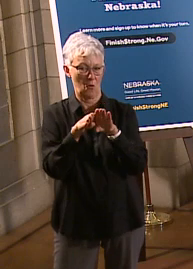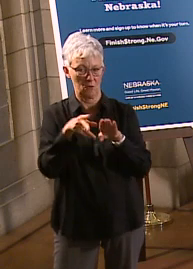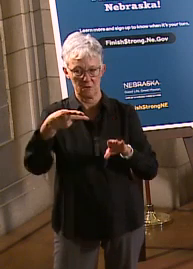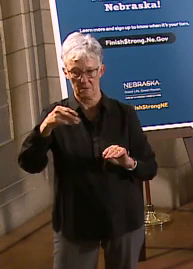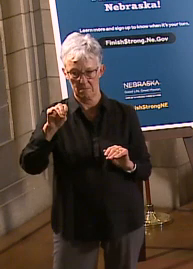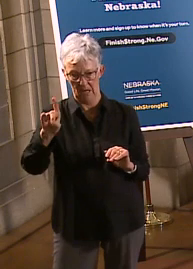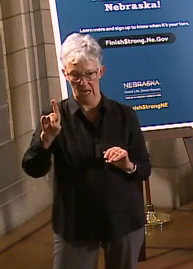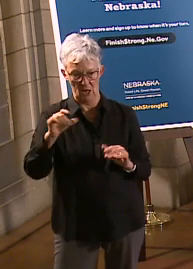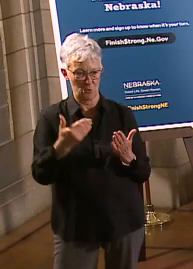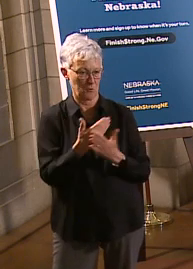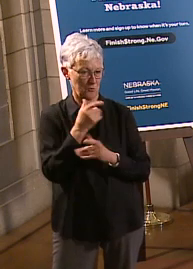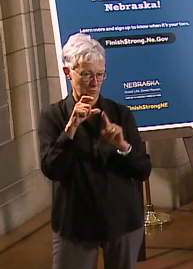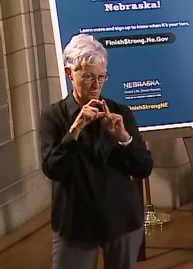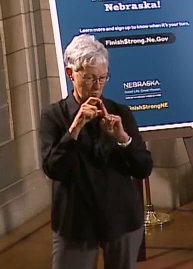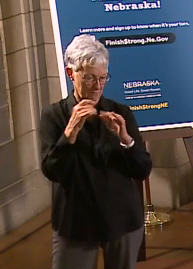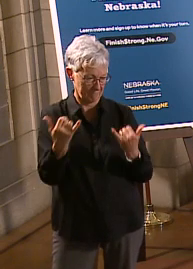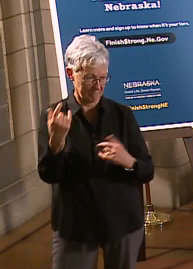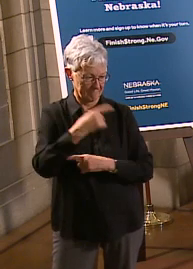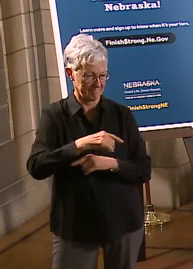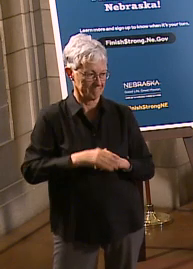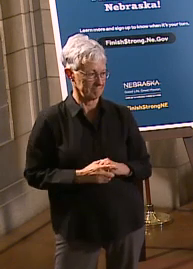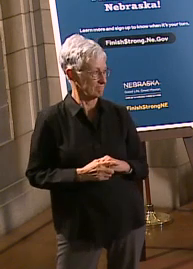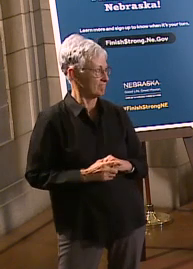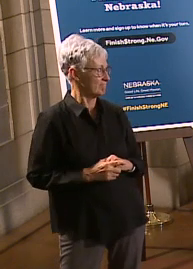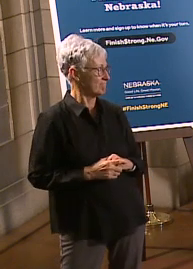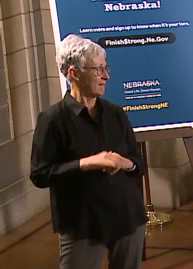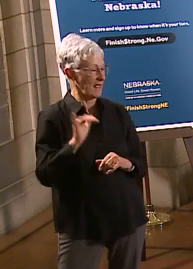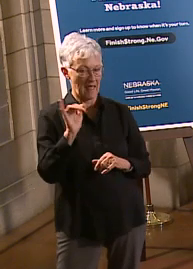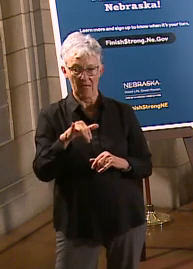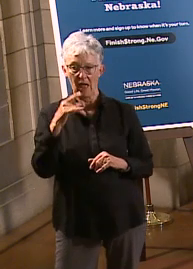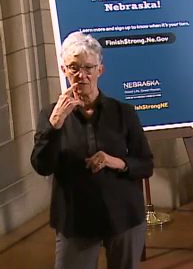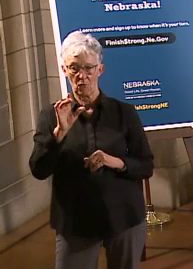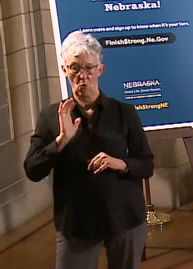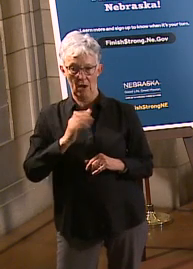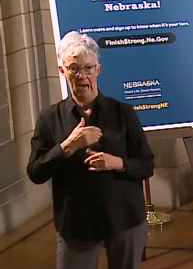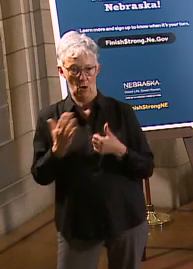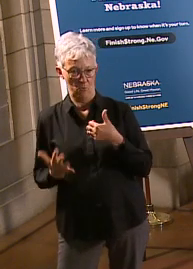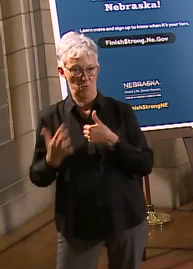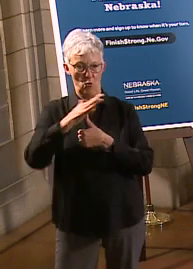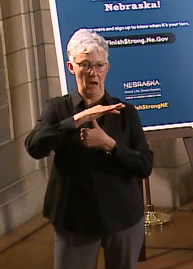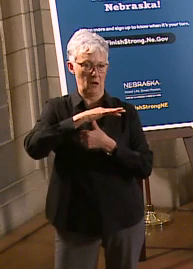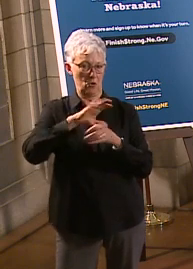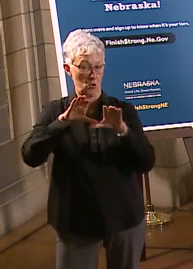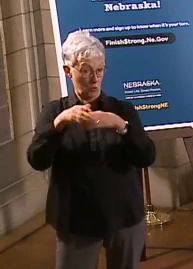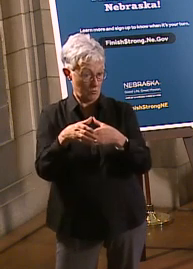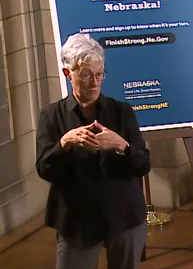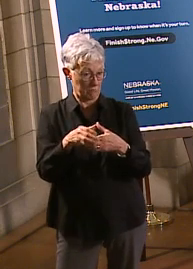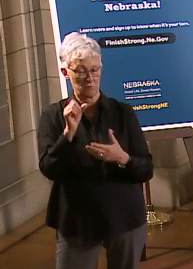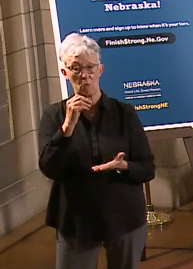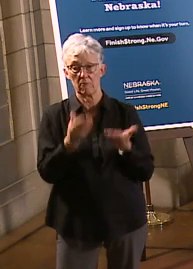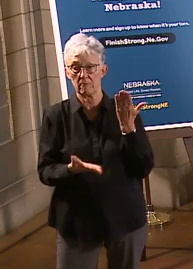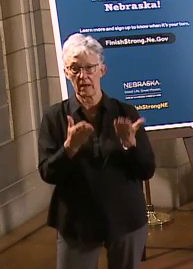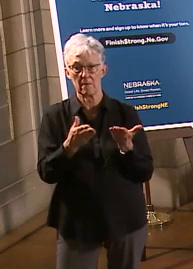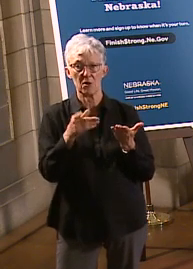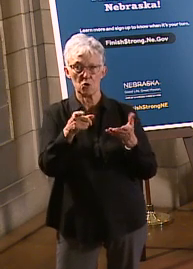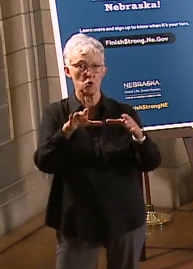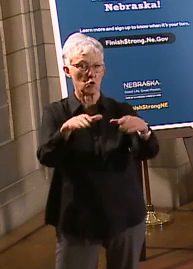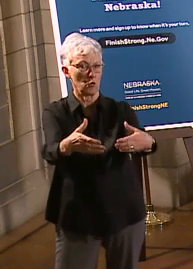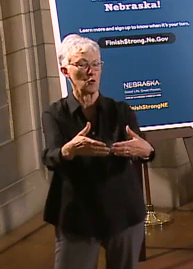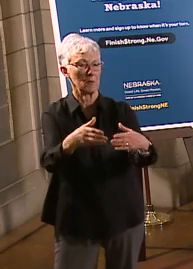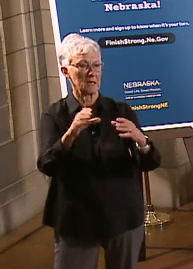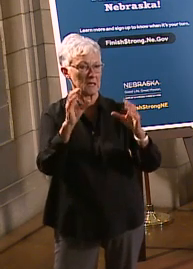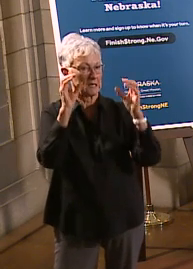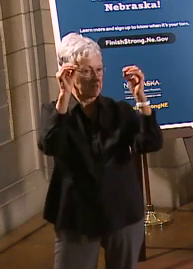today. These folks, this is what we'll use for our priority groups. So let's say you're a bunch of educators from one of the Sarpy